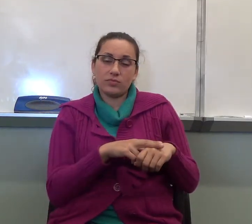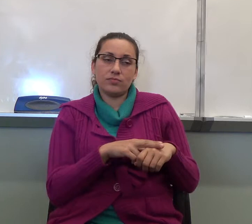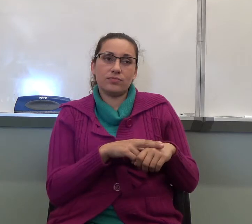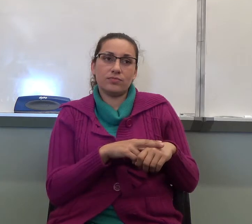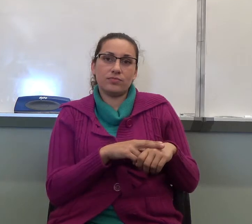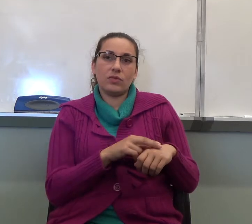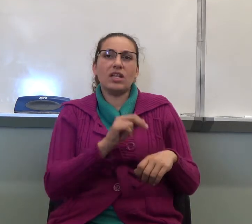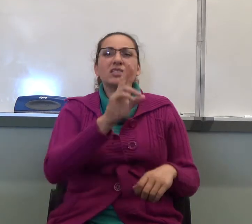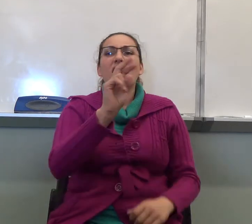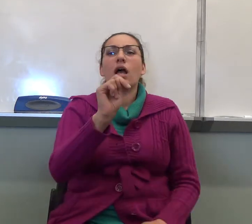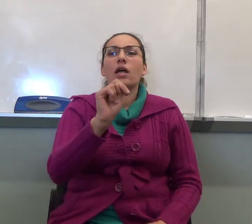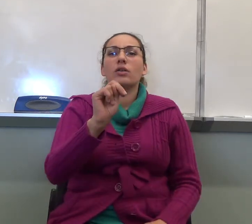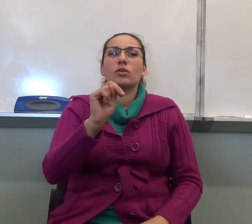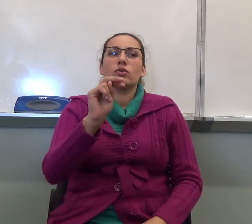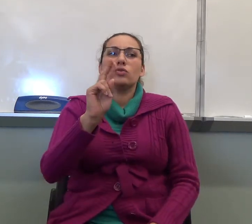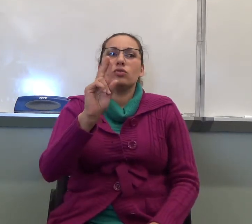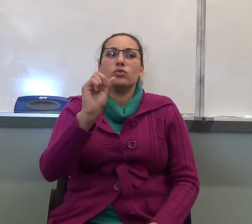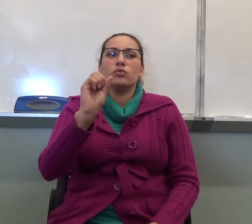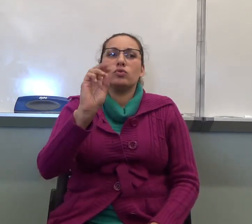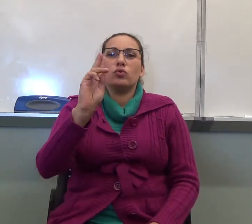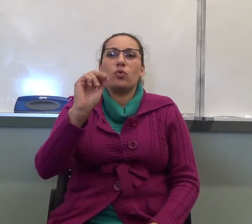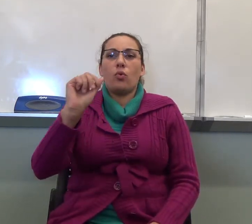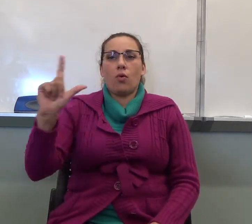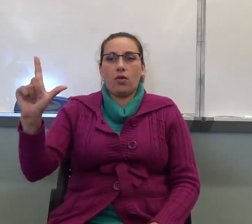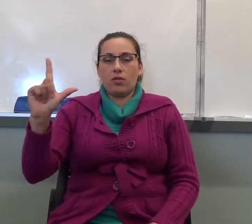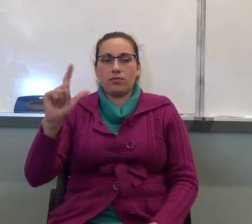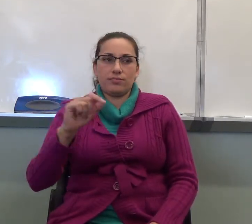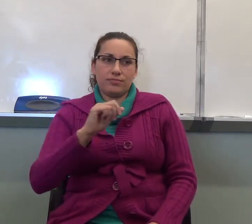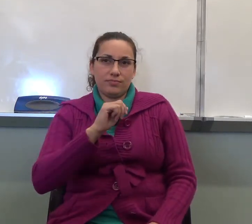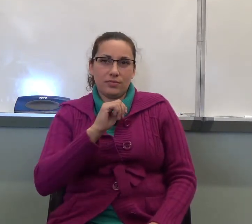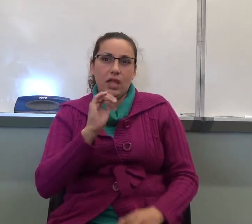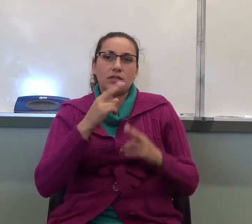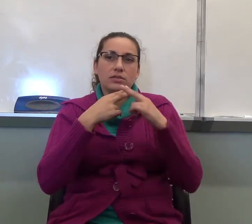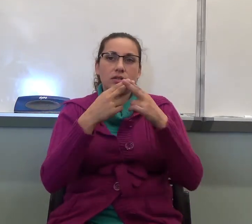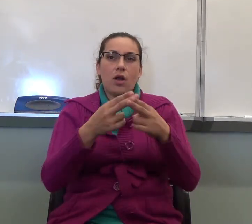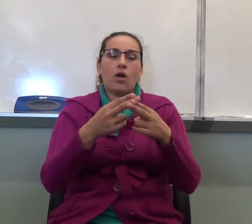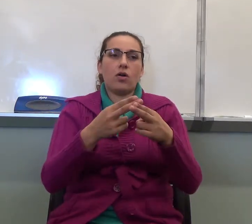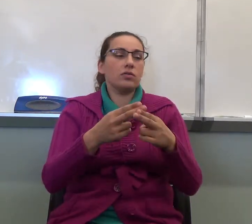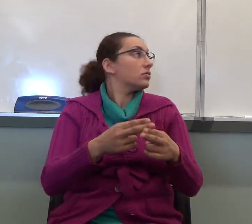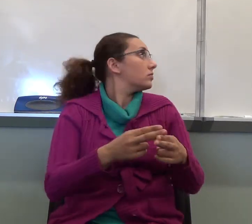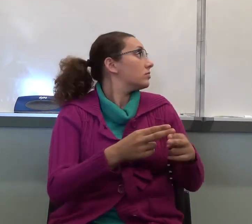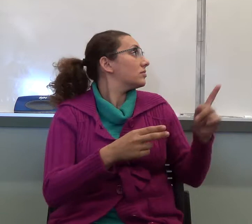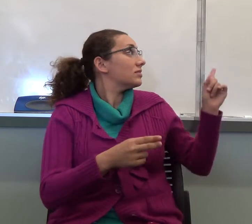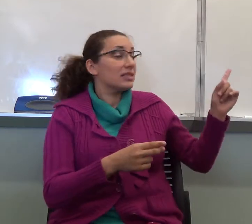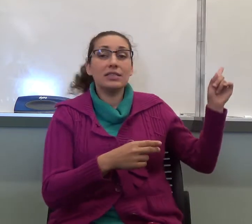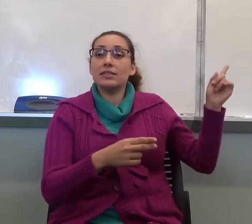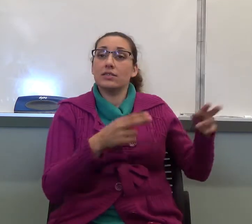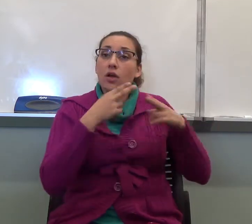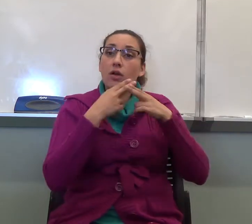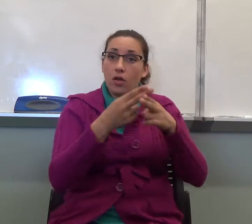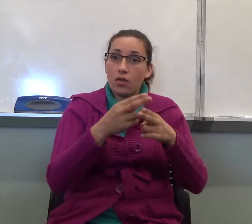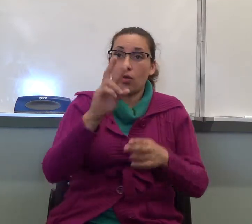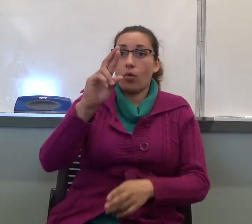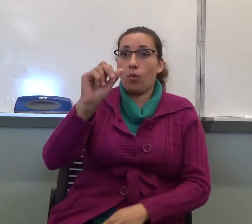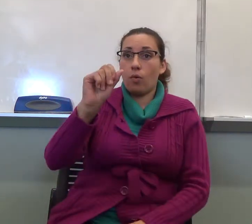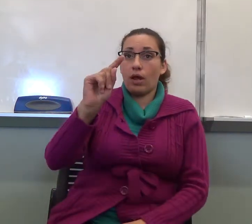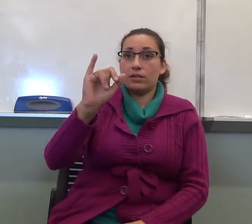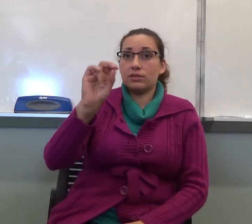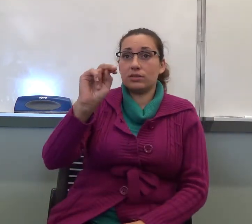irrational. These numbers that you see here are called rational numbers. They're made up of what's